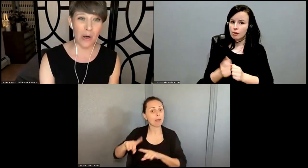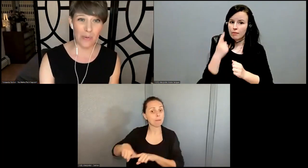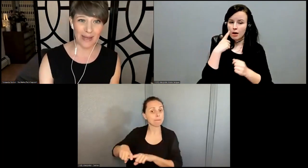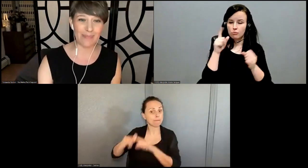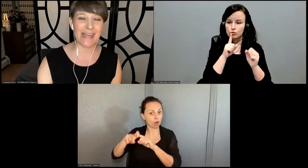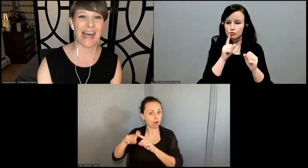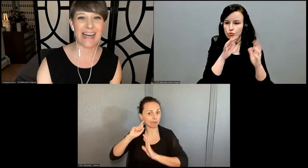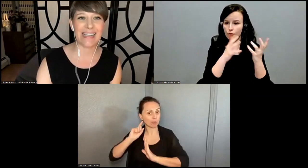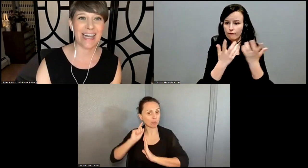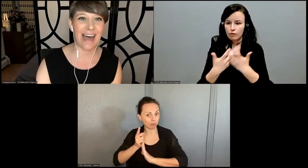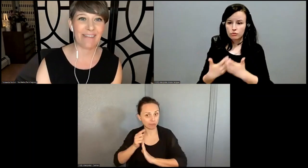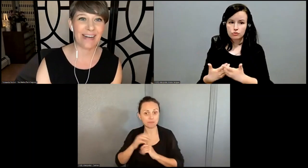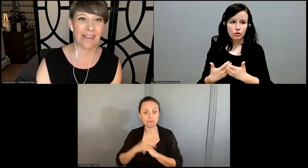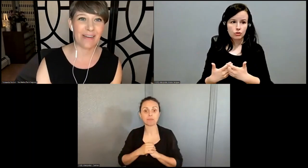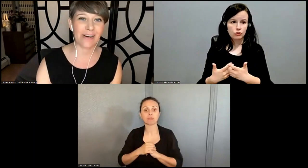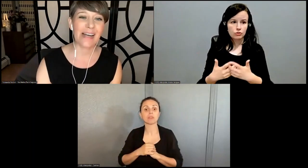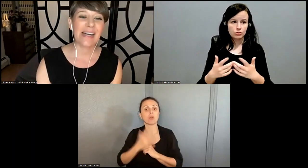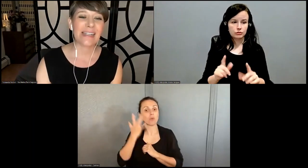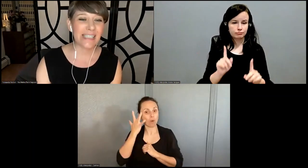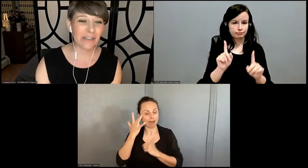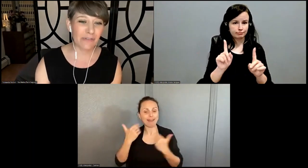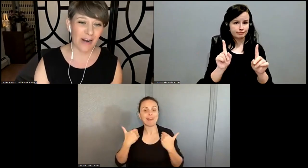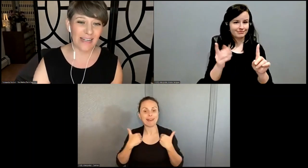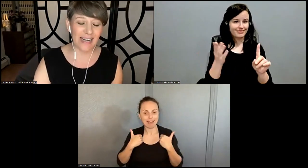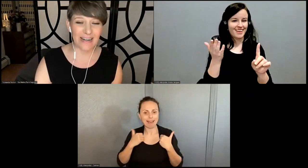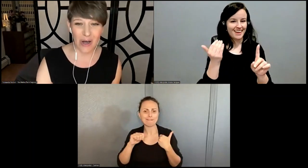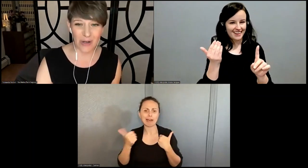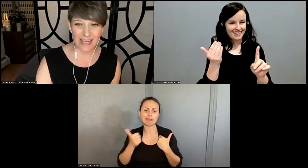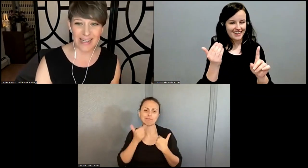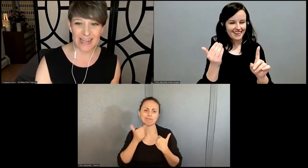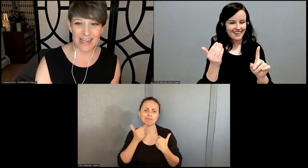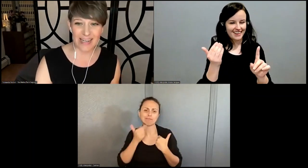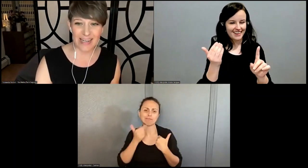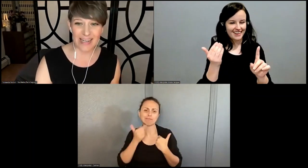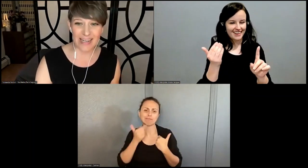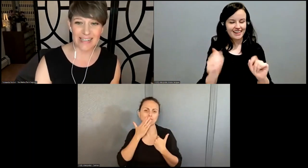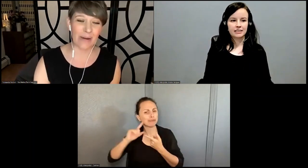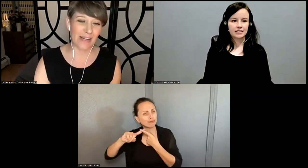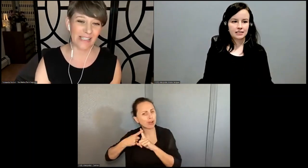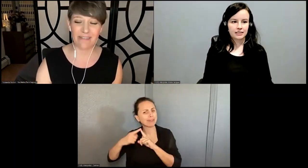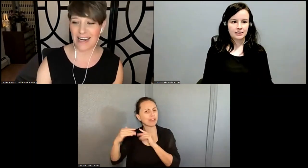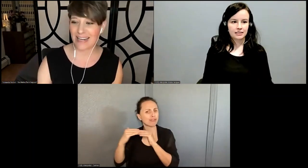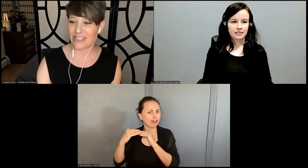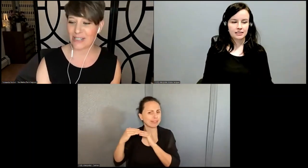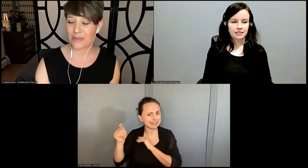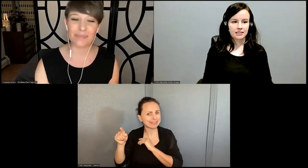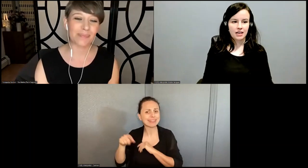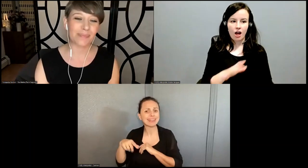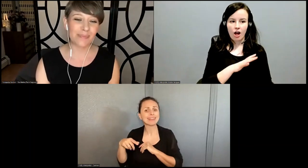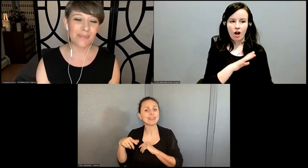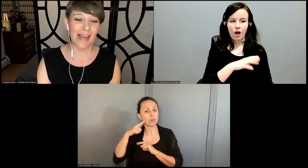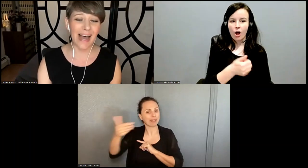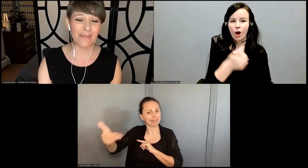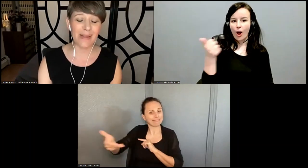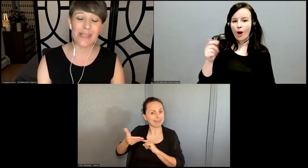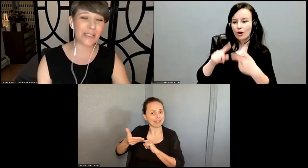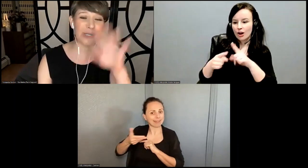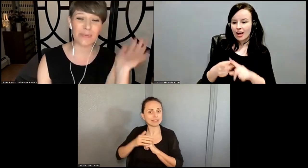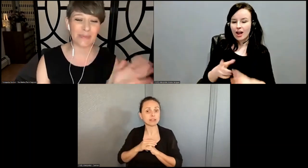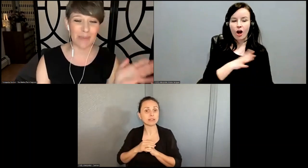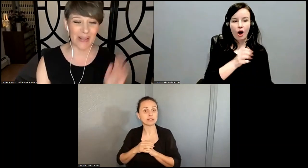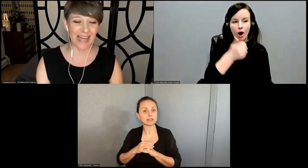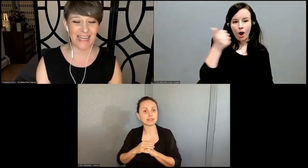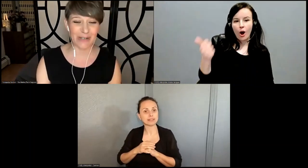a moment because I have another dear friend and colleague that I want to invite into the